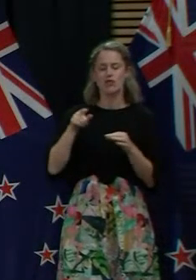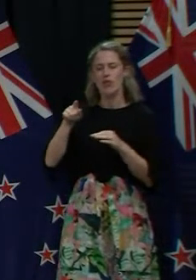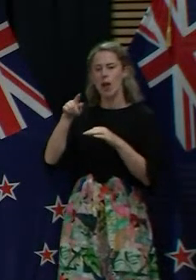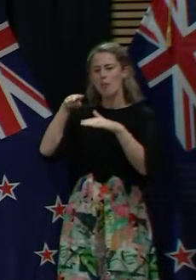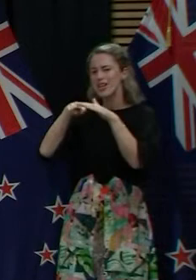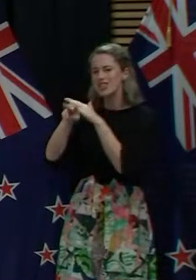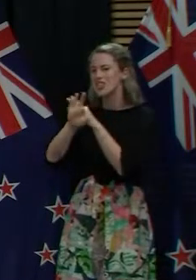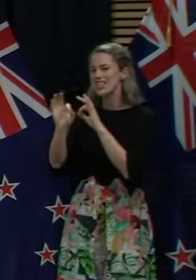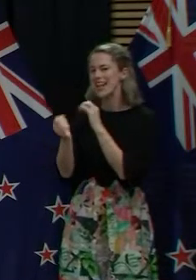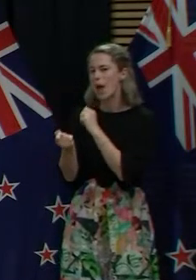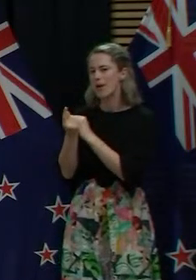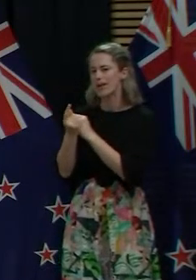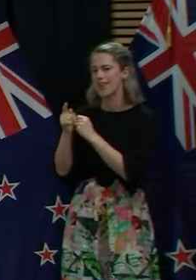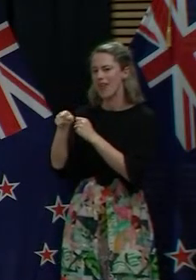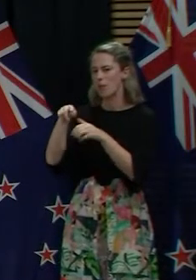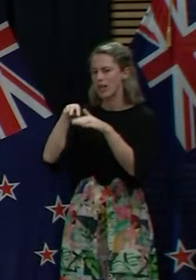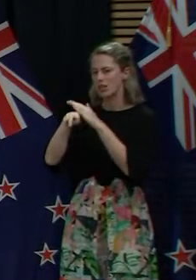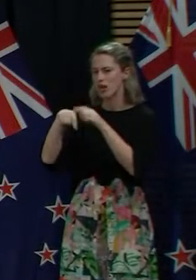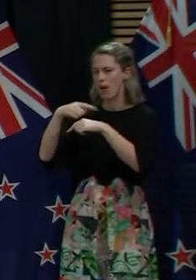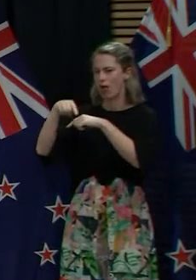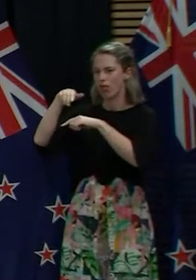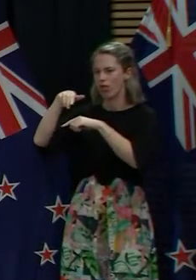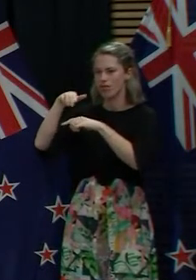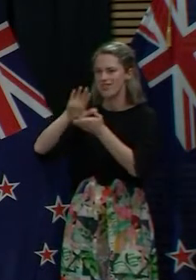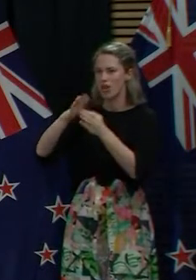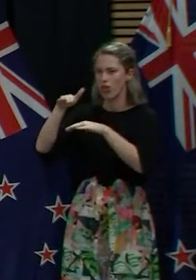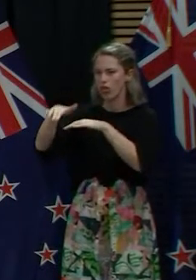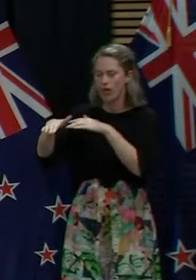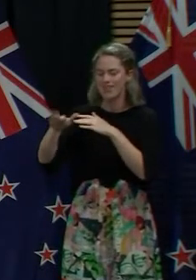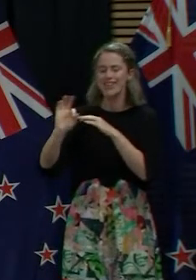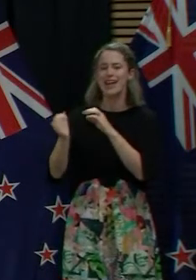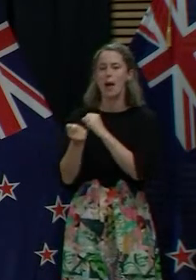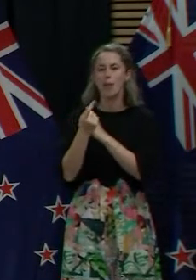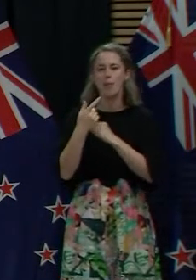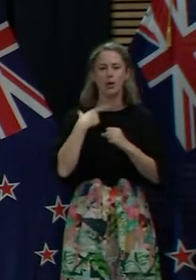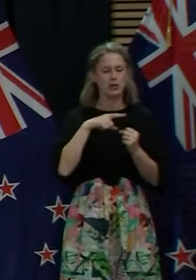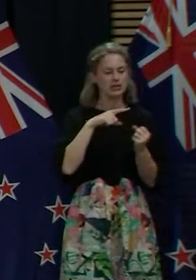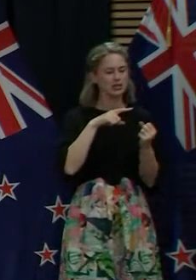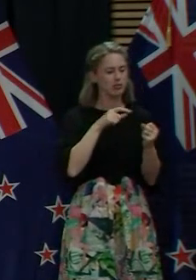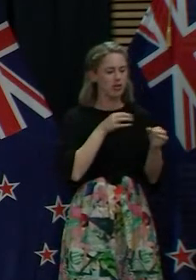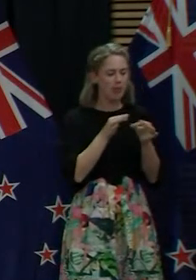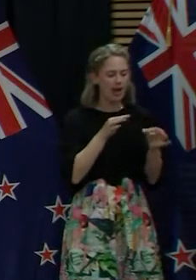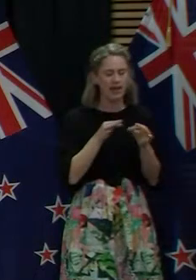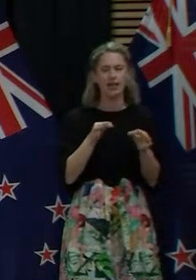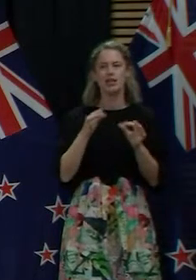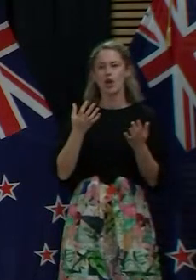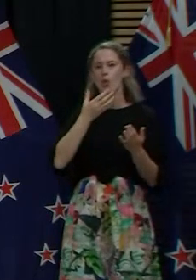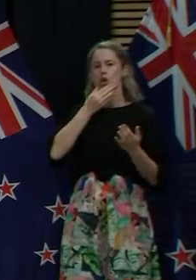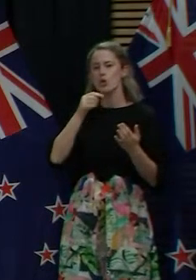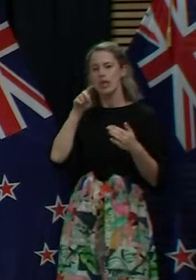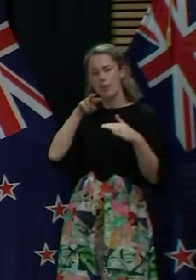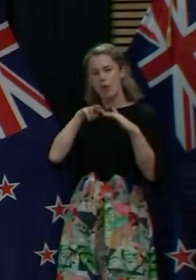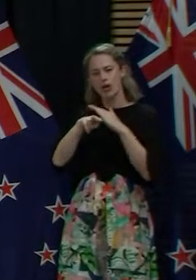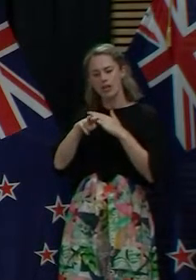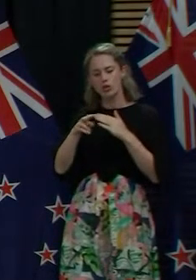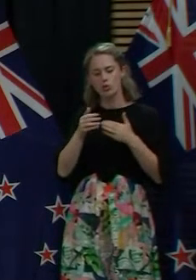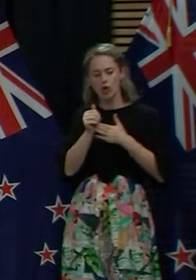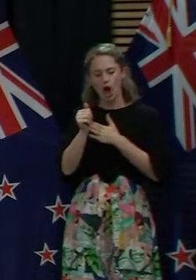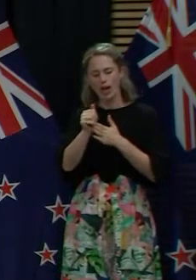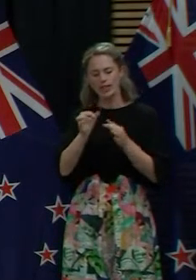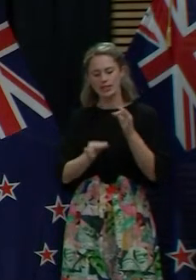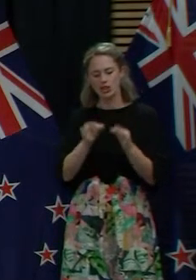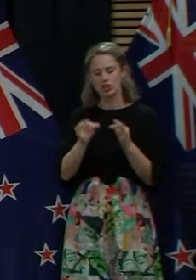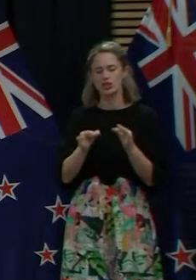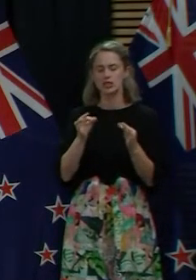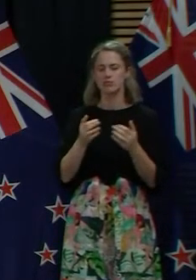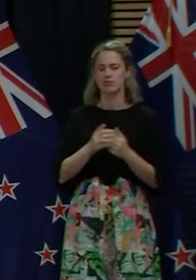early. We can make decisions and choices that mean that none of it has to be inevitable. It's all about how we use it to guide decision making, and we do take it from a range